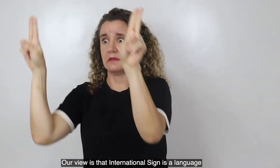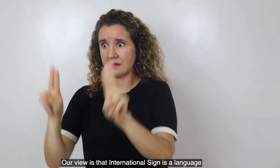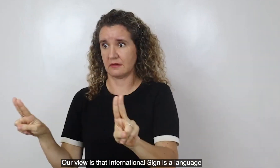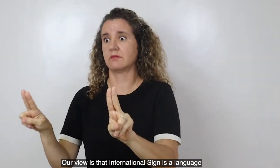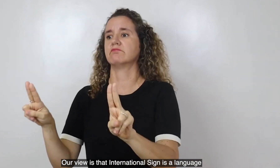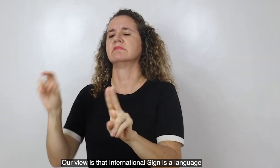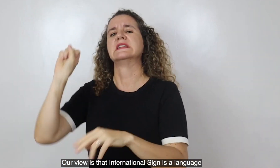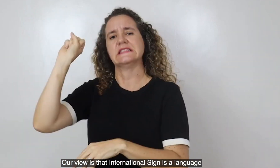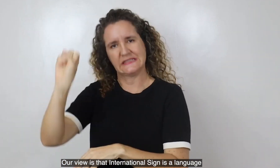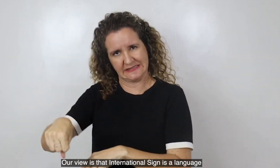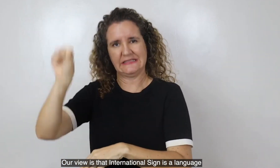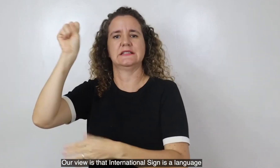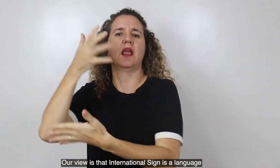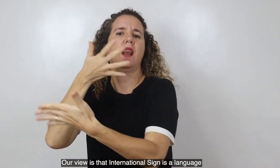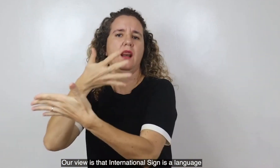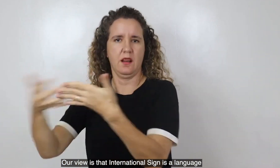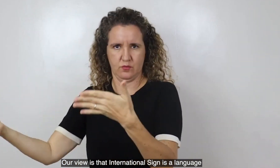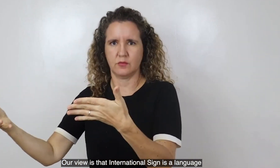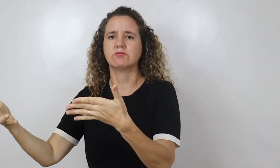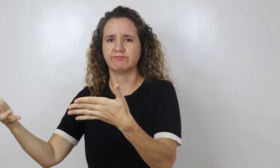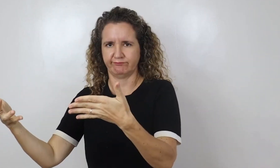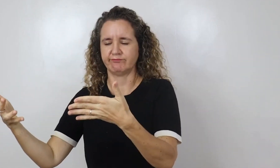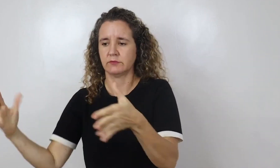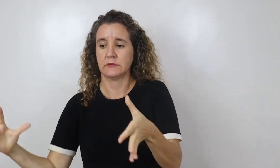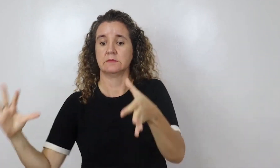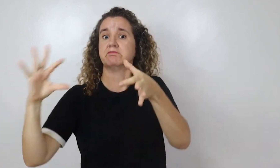relationship to policy language.